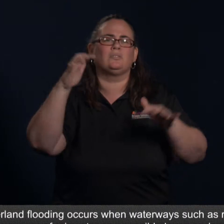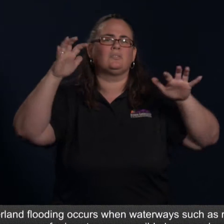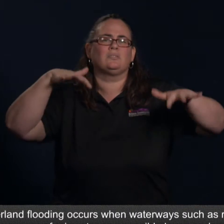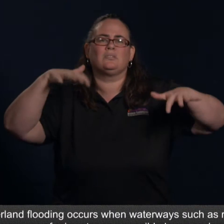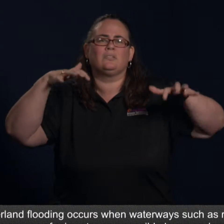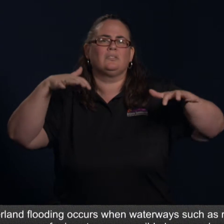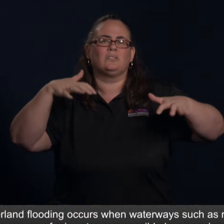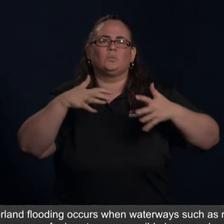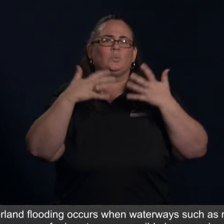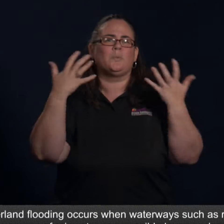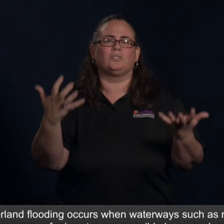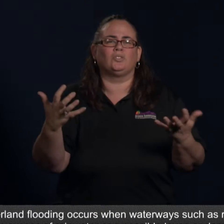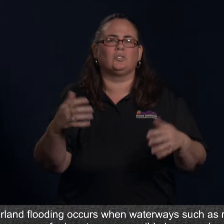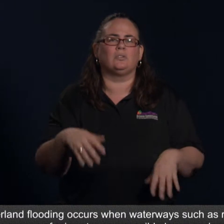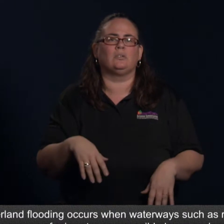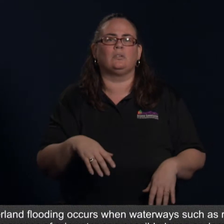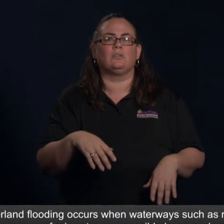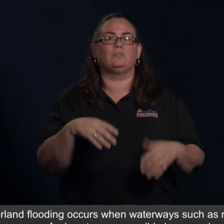of rainwater